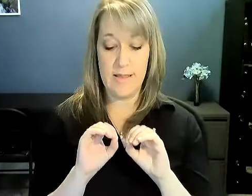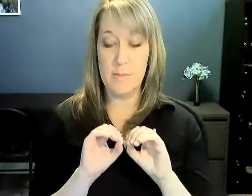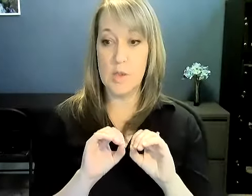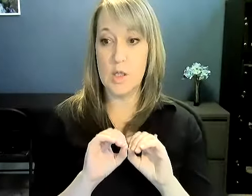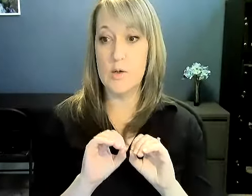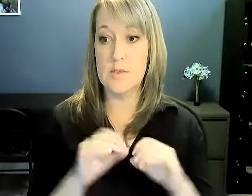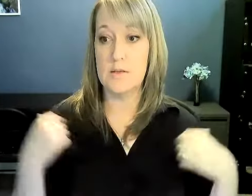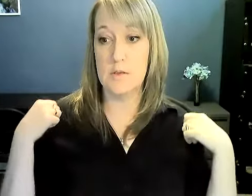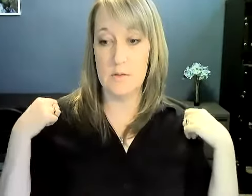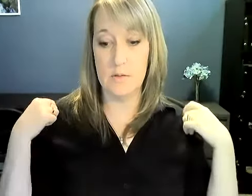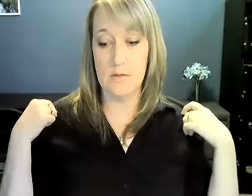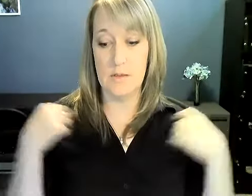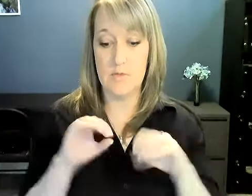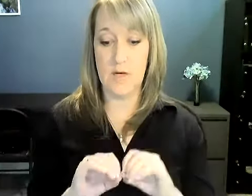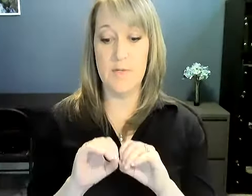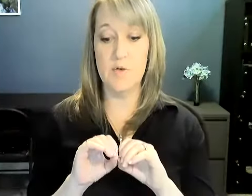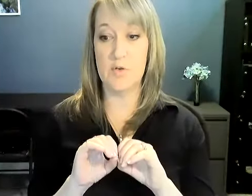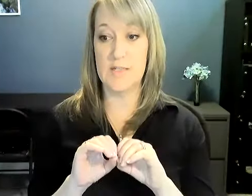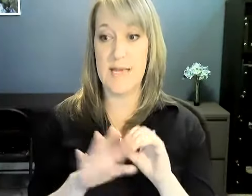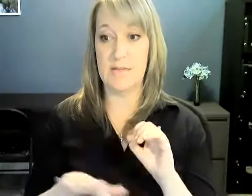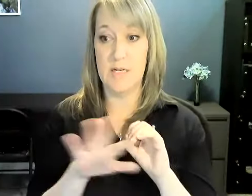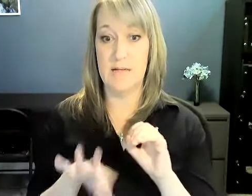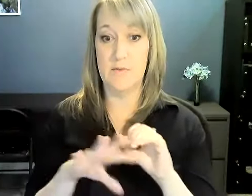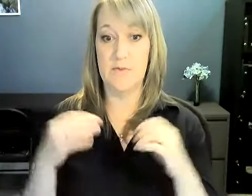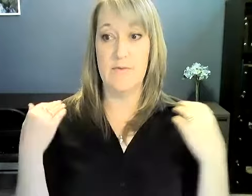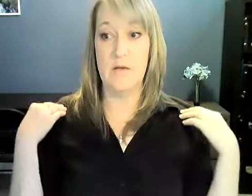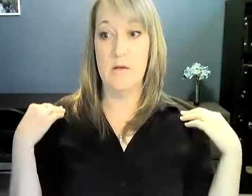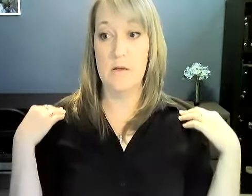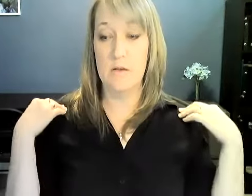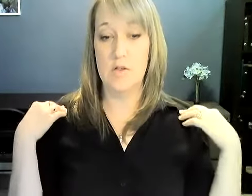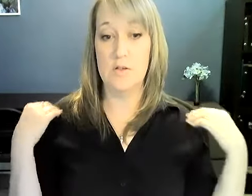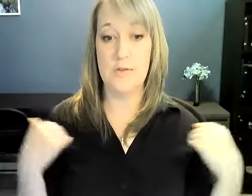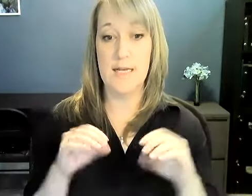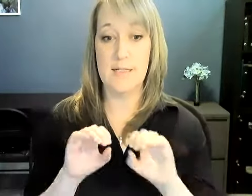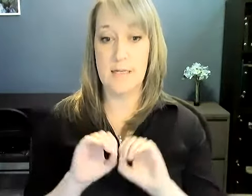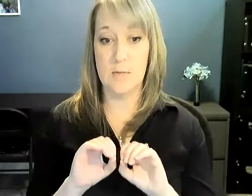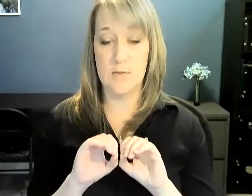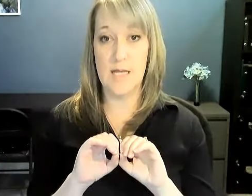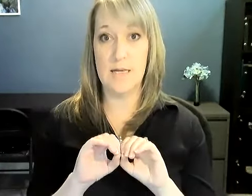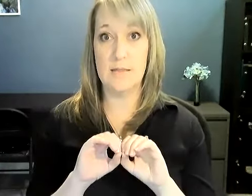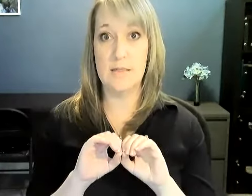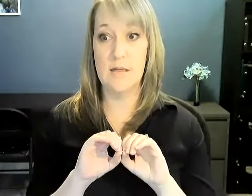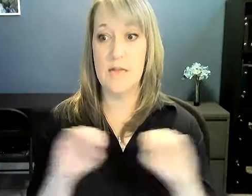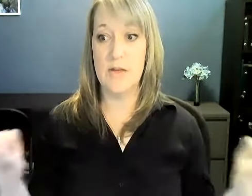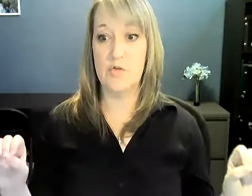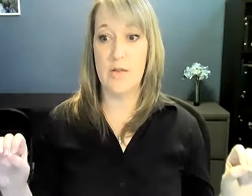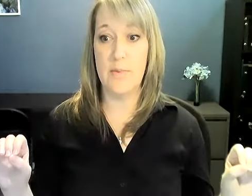them close. You've got them in neutral space right out here in front of you. Shoulders relaxed, elbows relaxed, and then you draw them